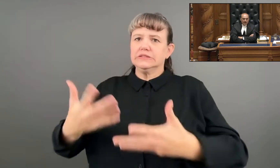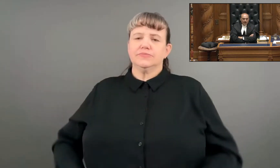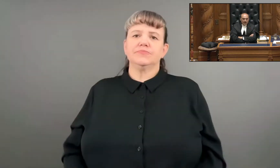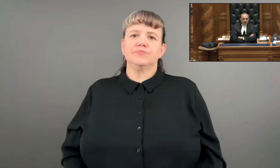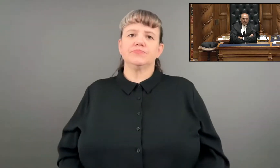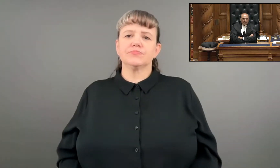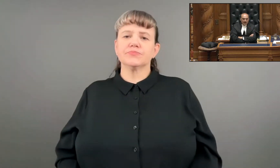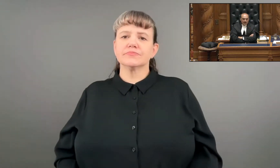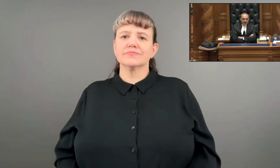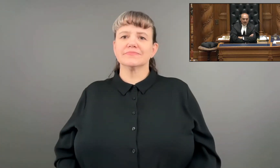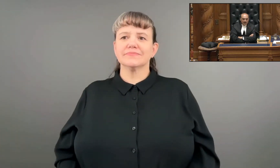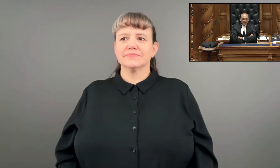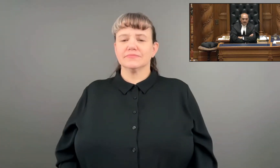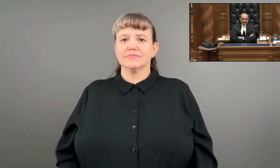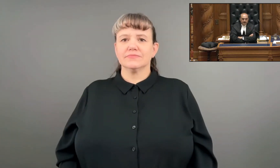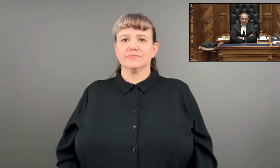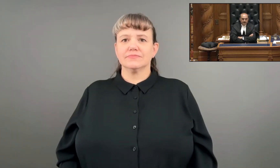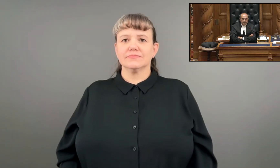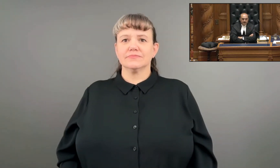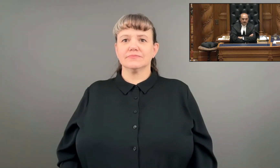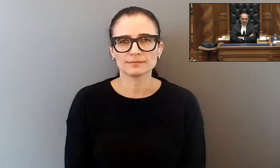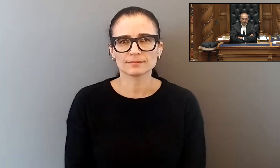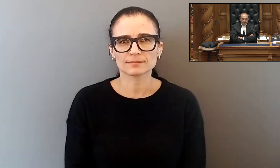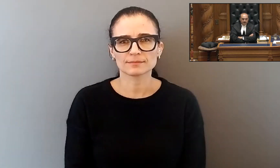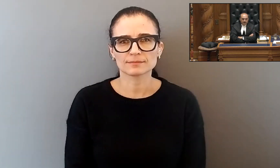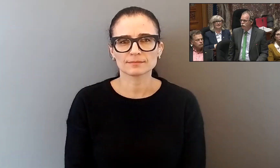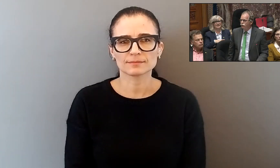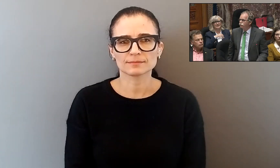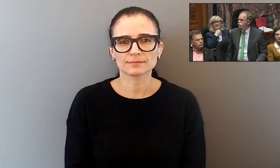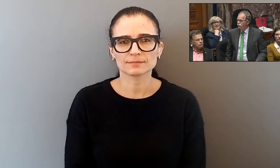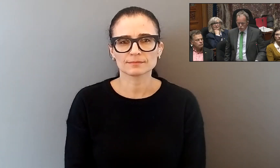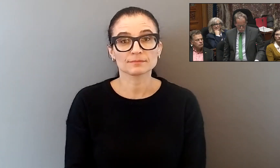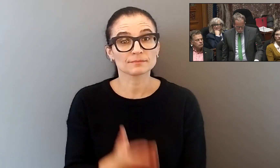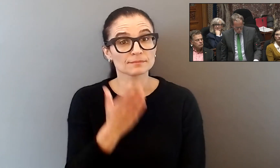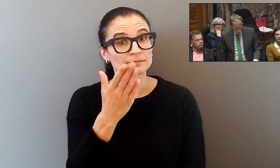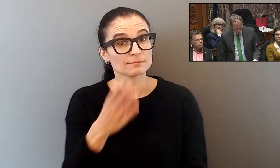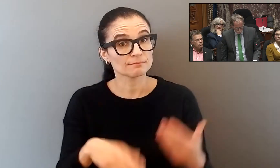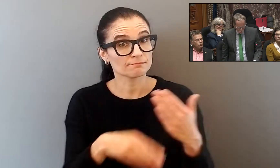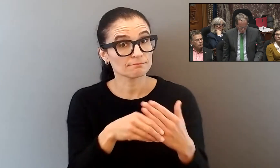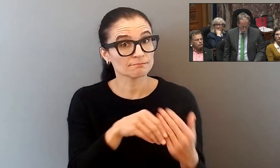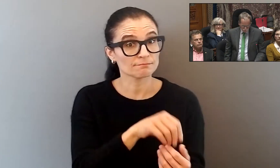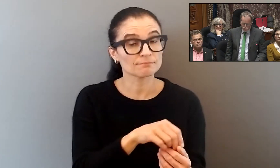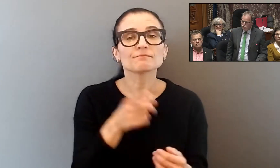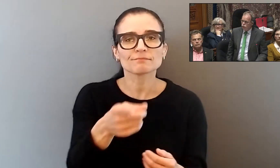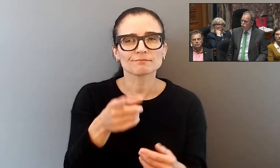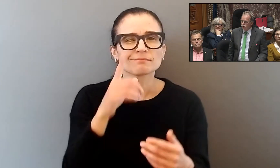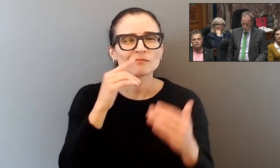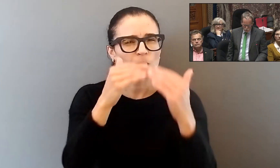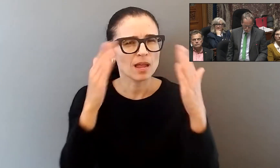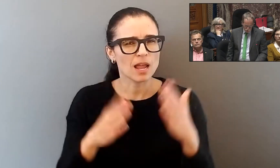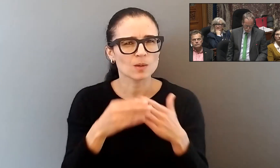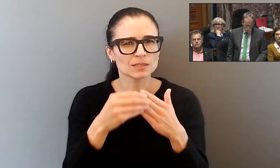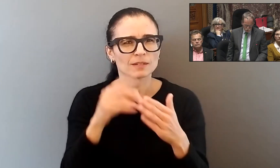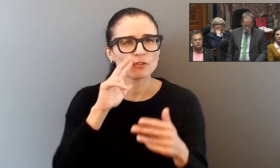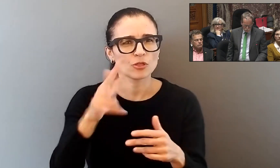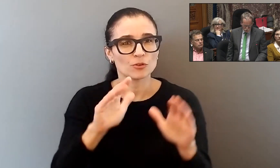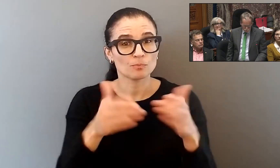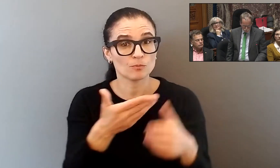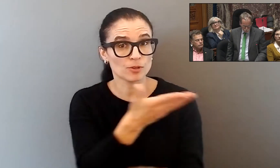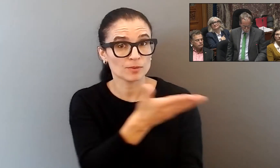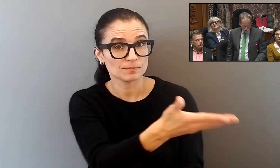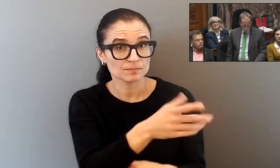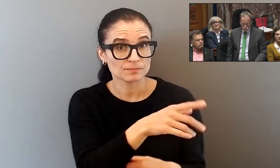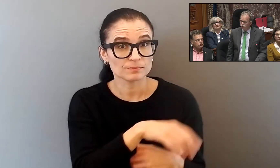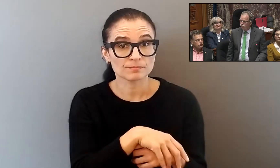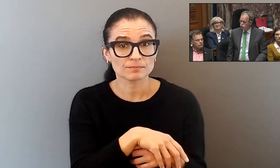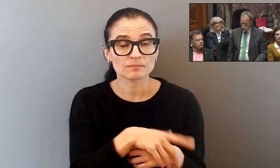House Leader, Third Party Supplemental. Thank you, Mr. Speaker. For decades, BC's wealthiest people, chief executive